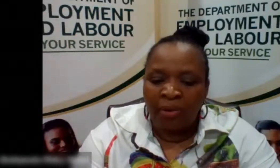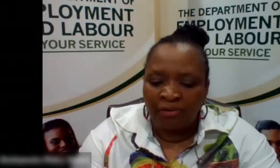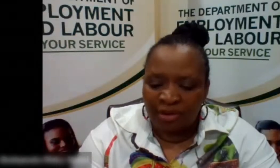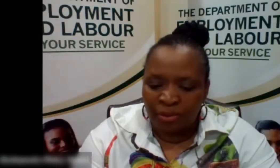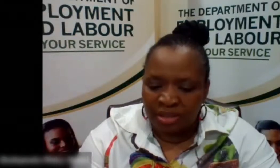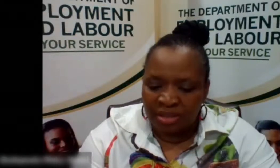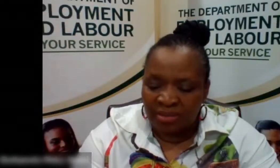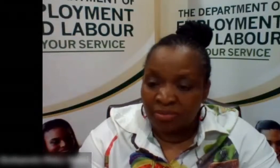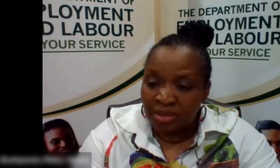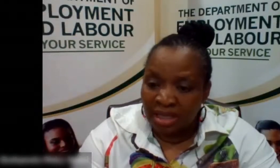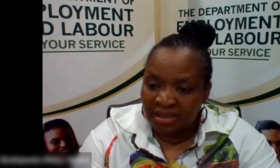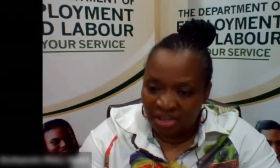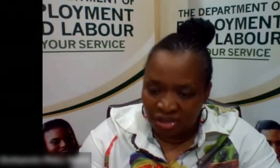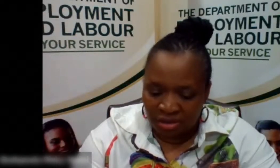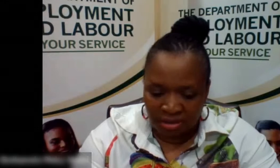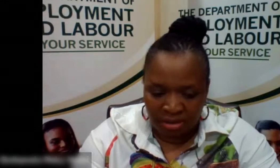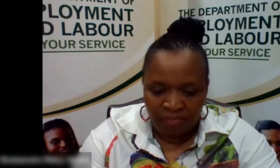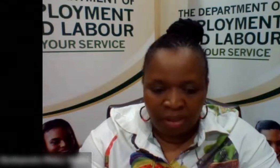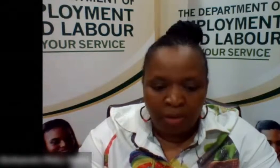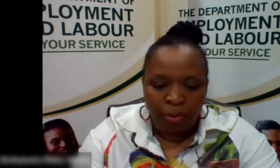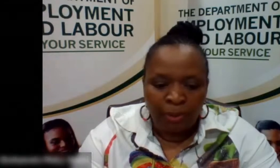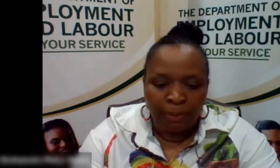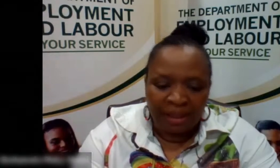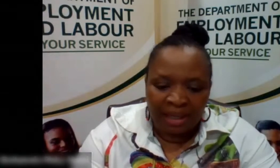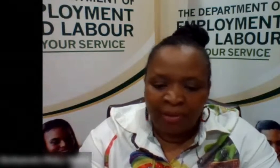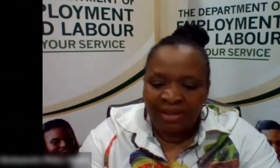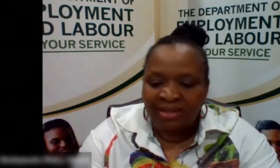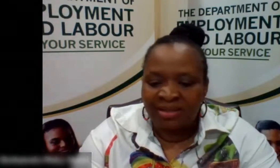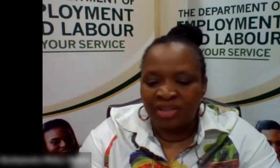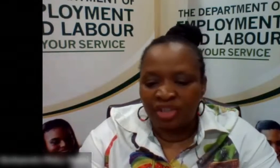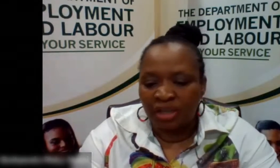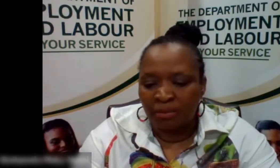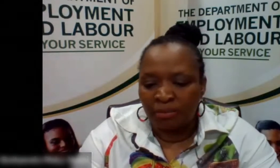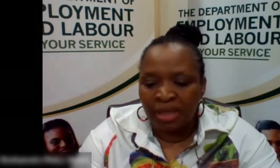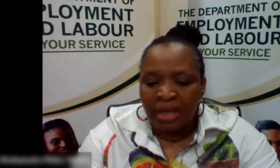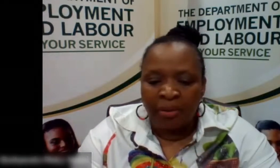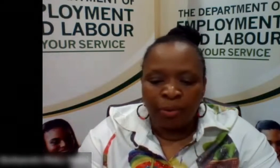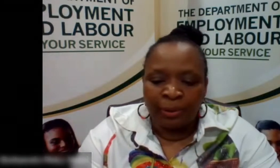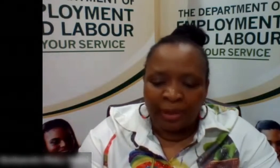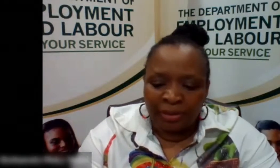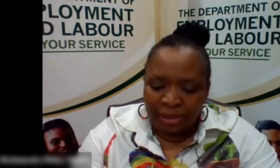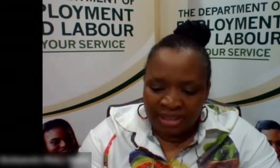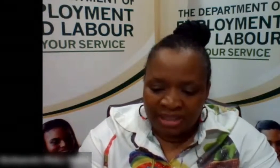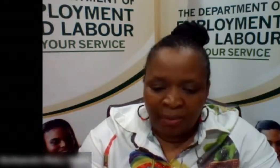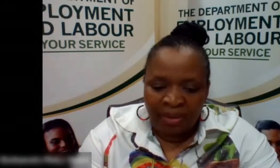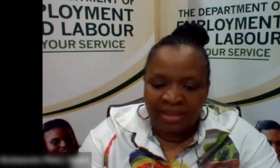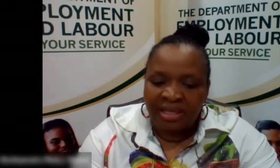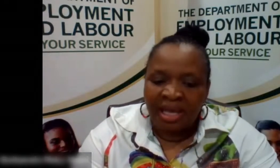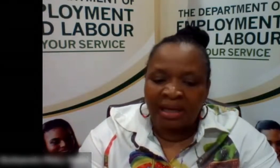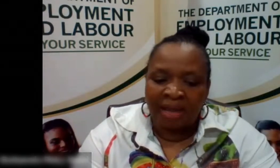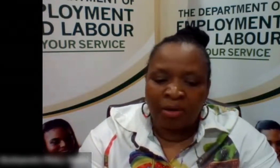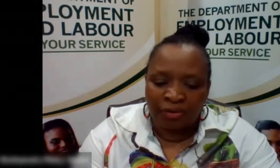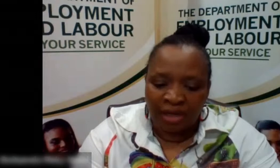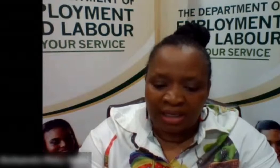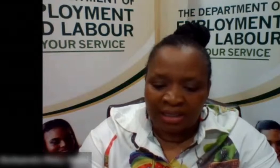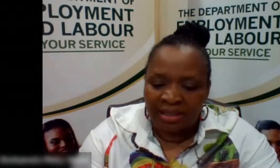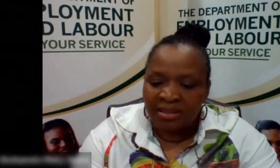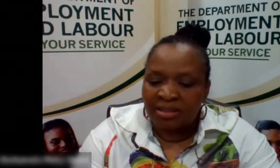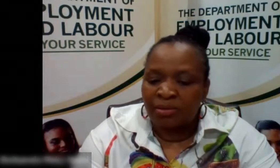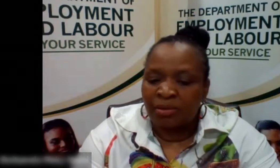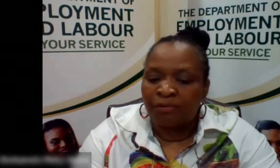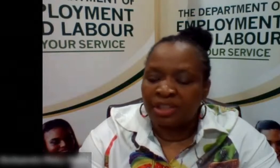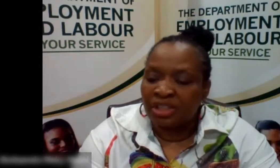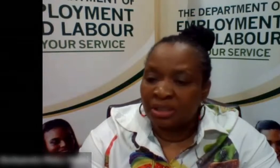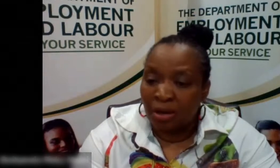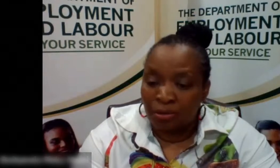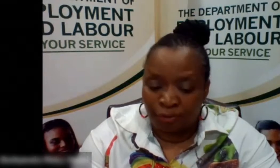our value systems and teachings. We bury our heads in shame when we see our kids act out of character instead